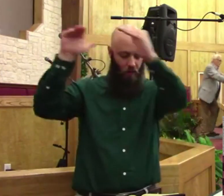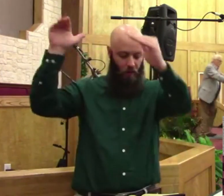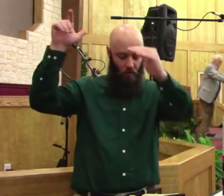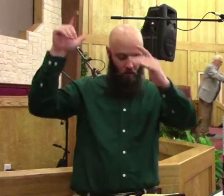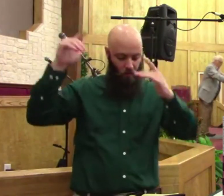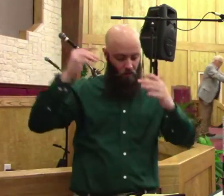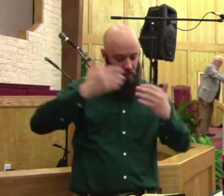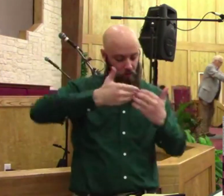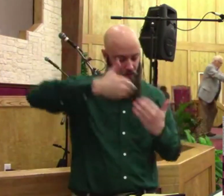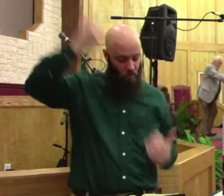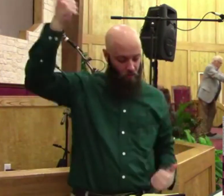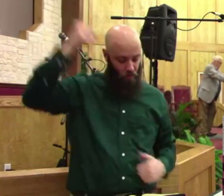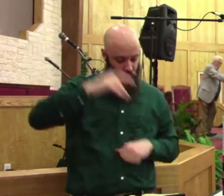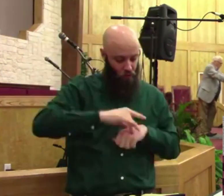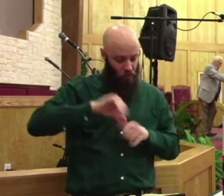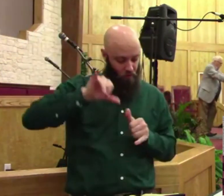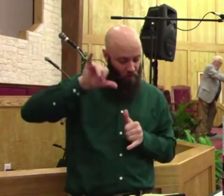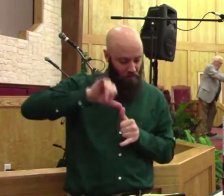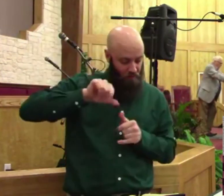pray.